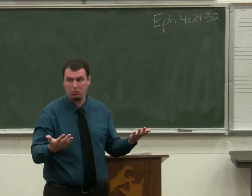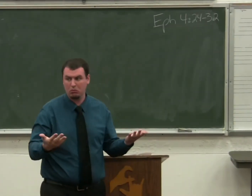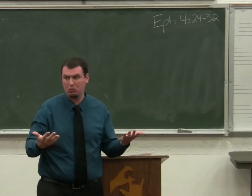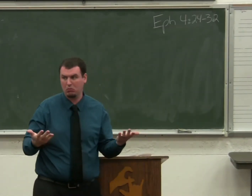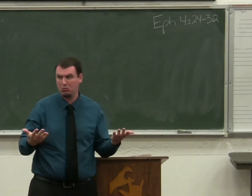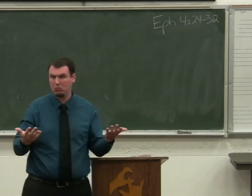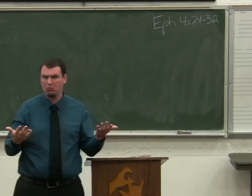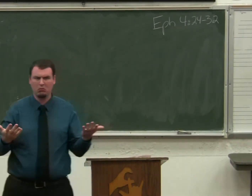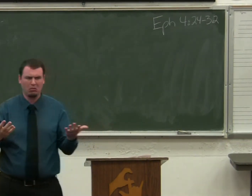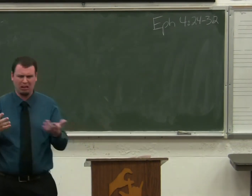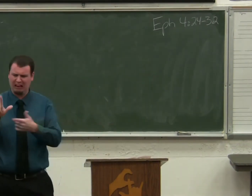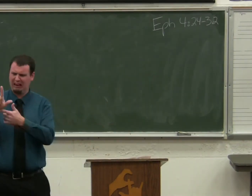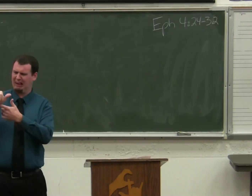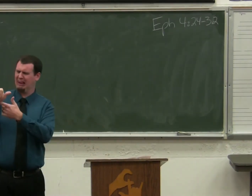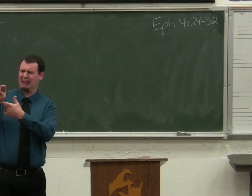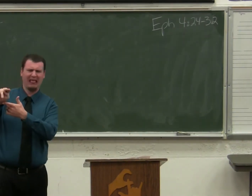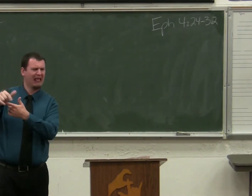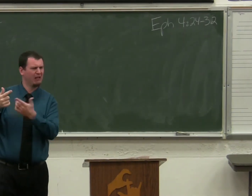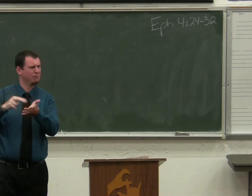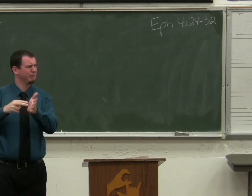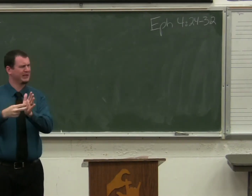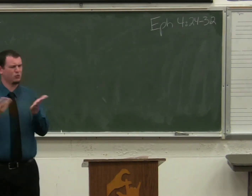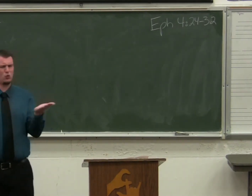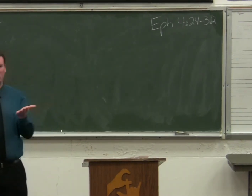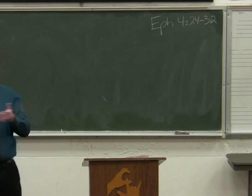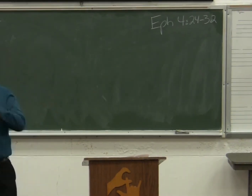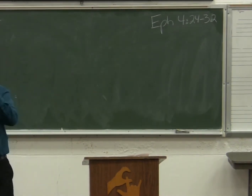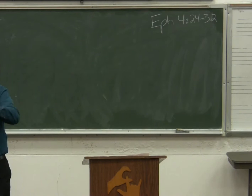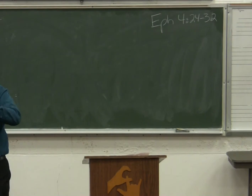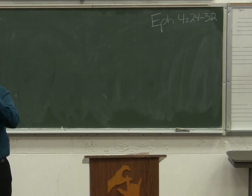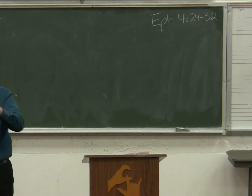Lying, what is the sign for that? Lying, what does that mean?